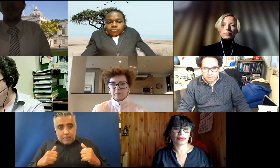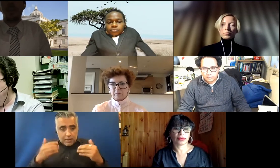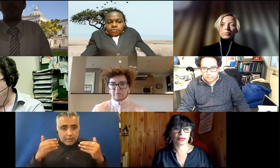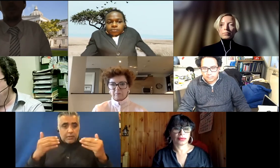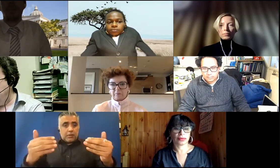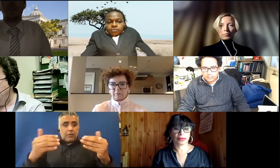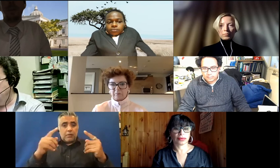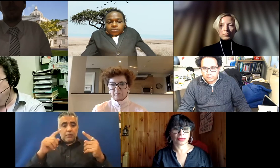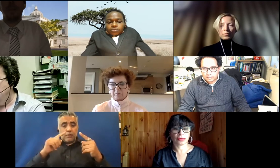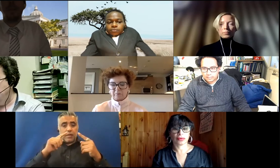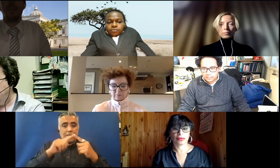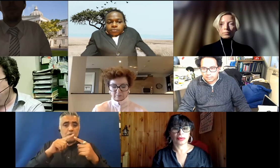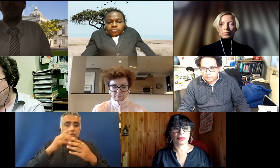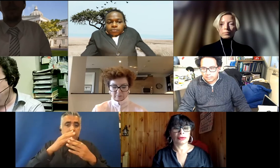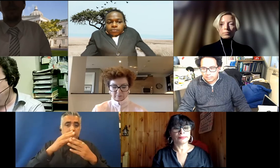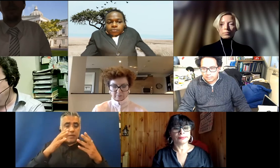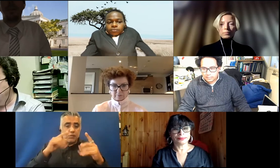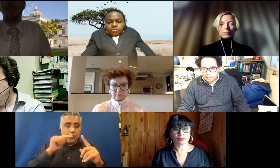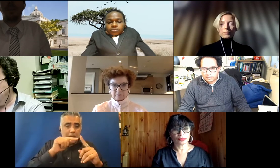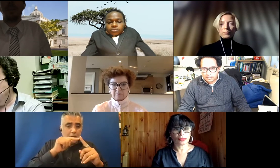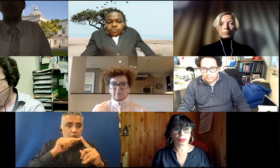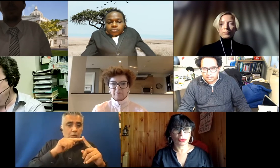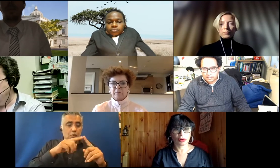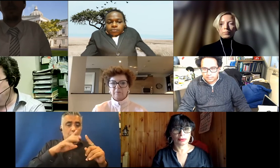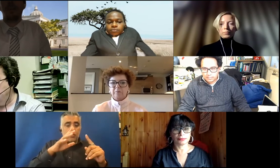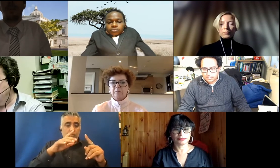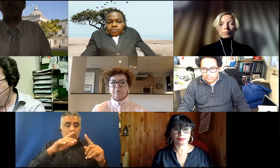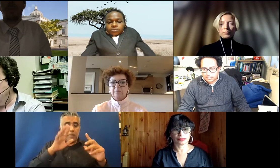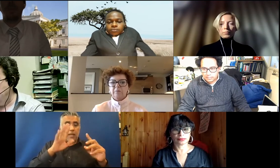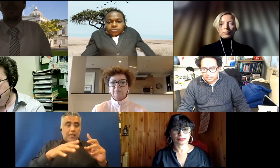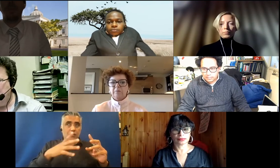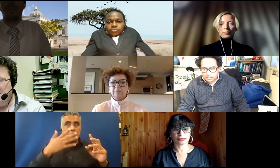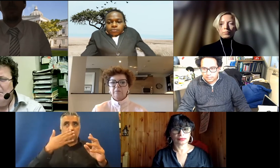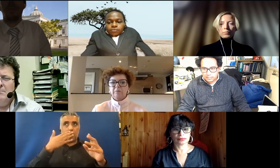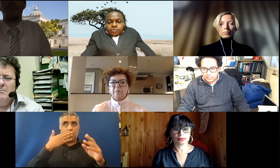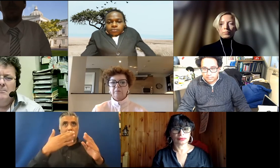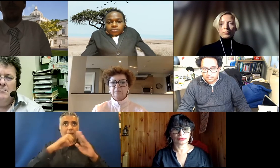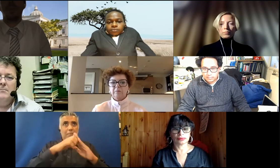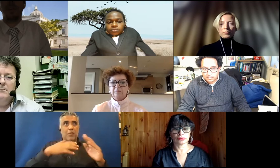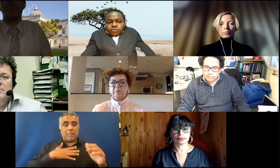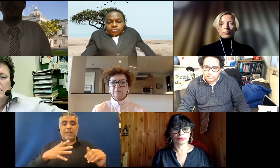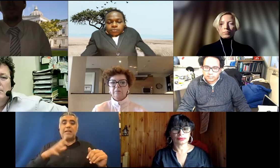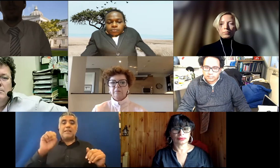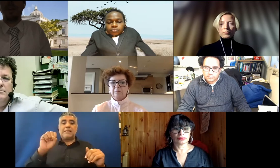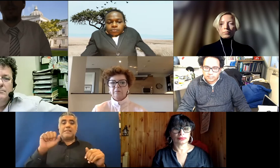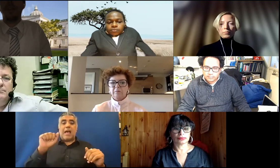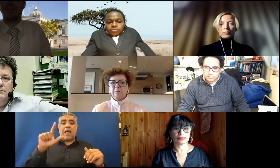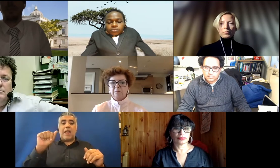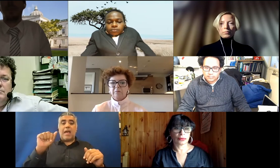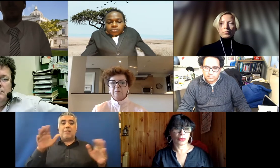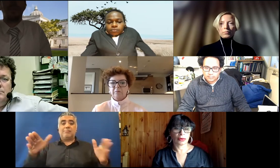bit. And that's partly linking with my living room example, perhaps not very brilliantly, but it does link. And I would